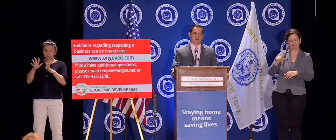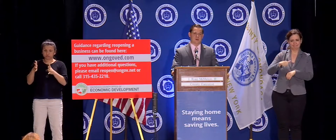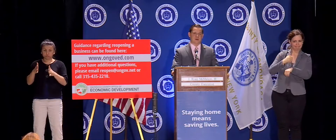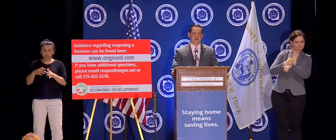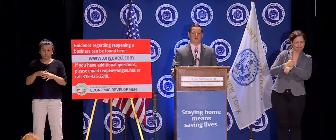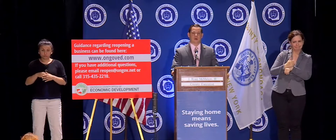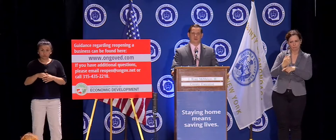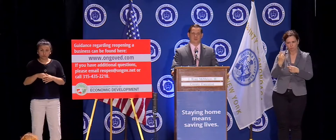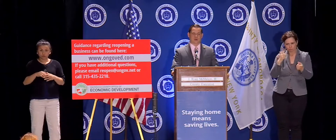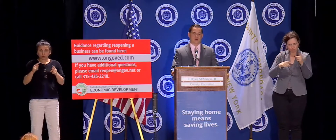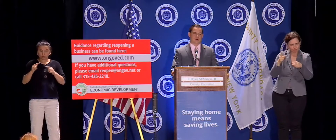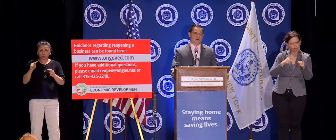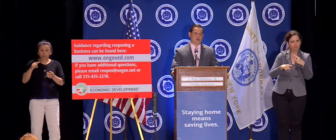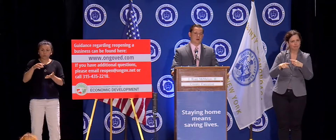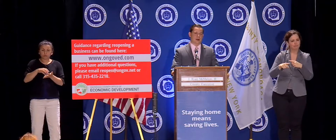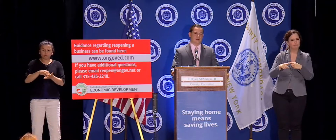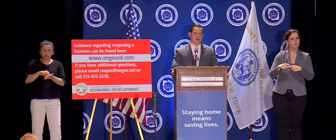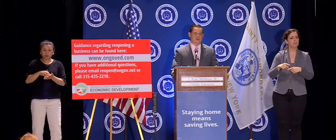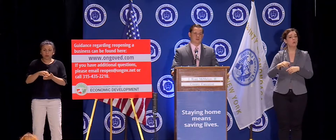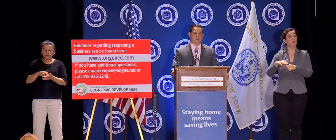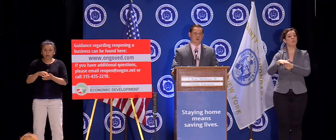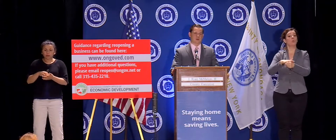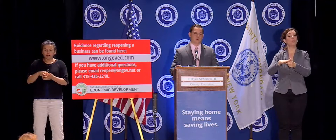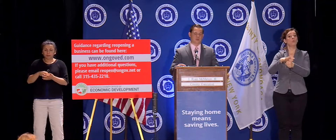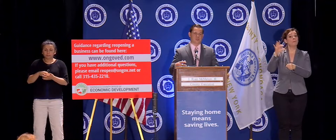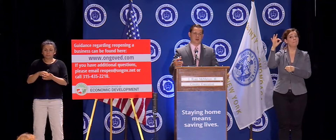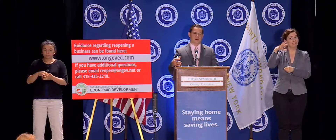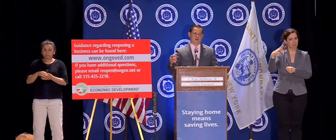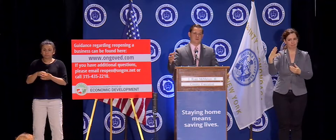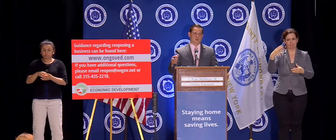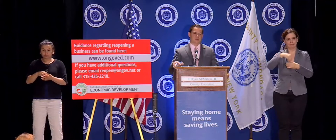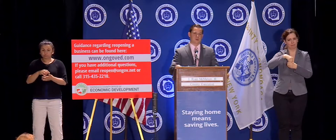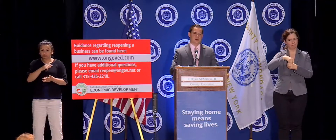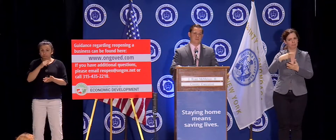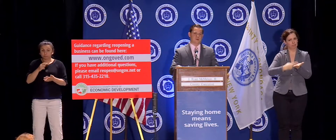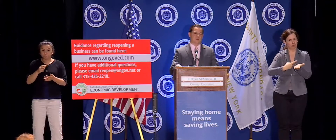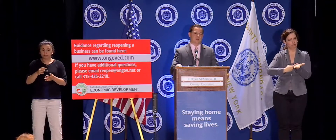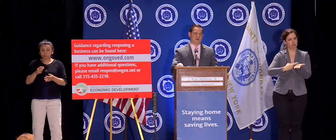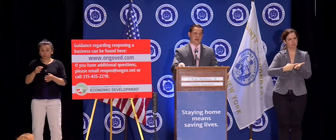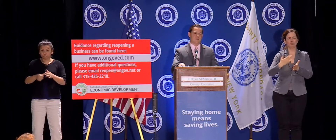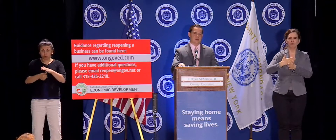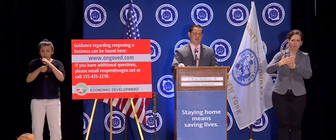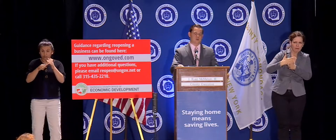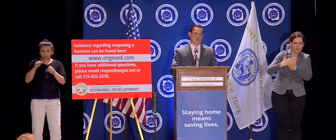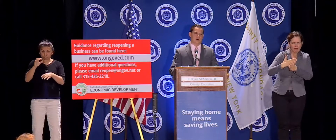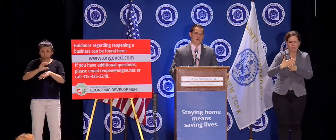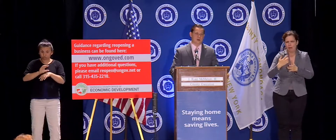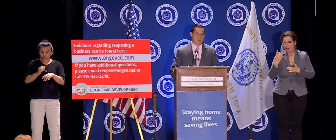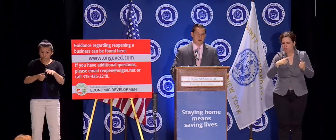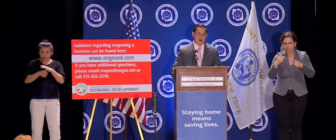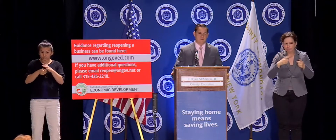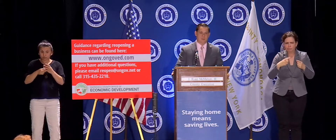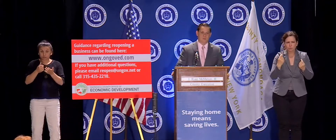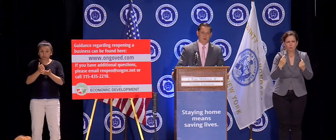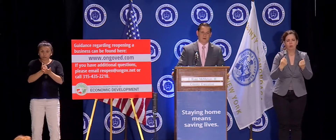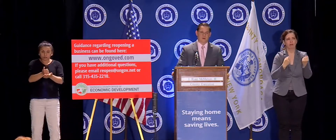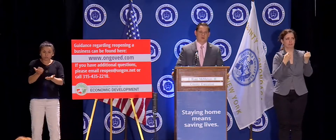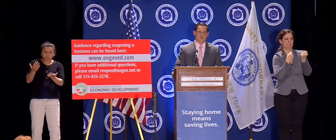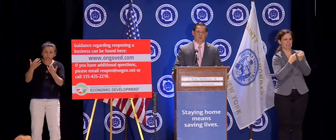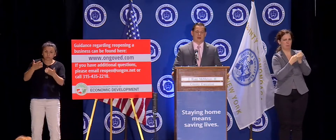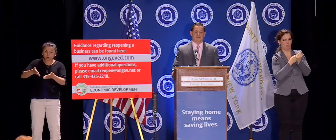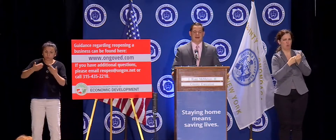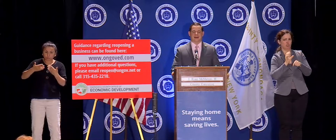Pastor Jaime, Reverend Turner, are on that. So certainly we'll share that information with them so they can advocate as well.